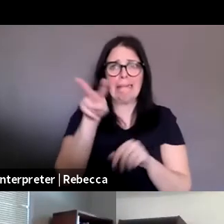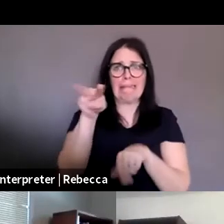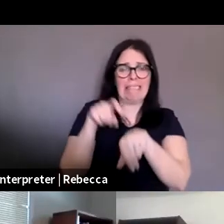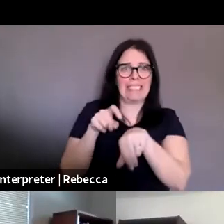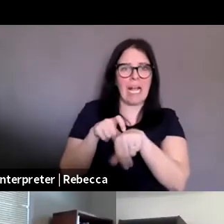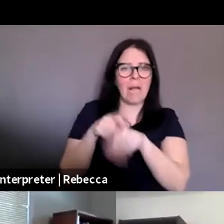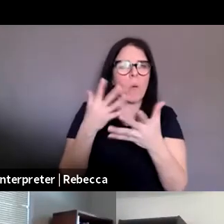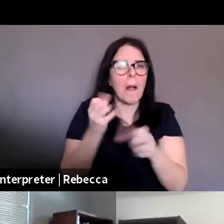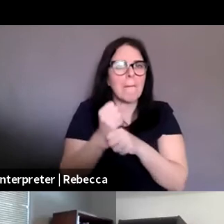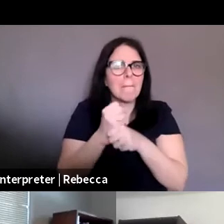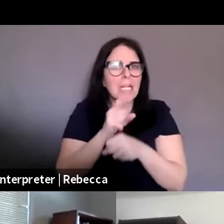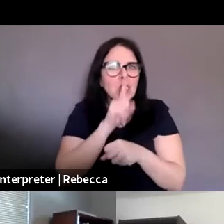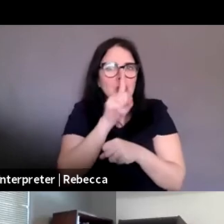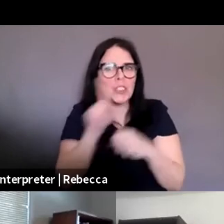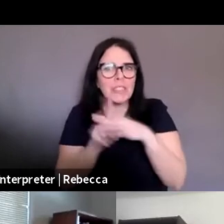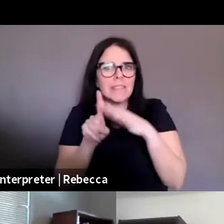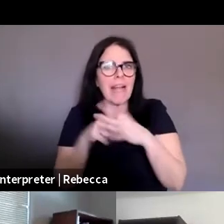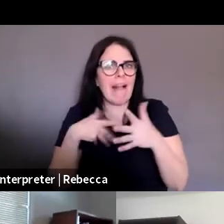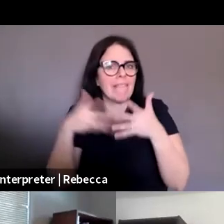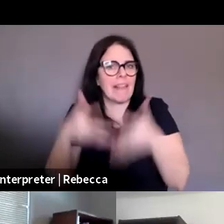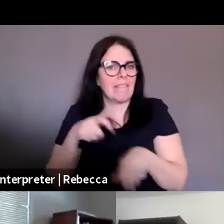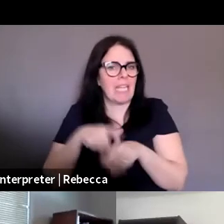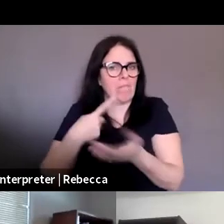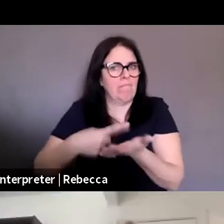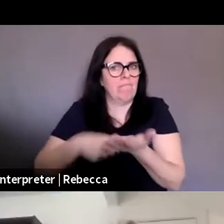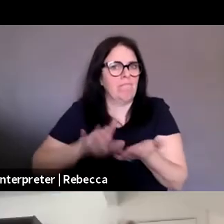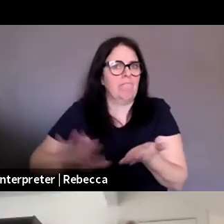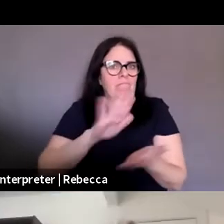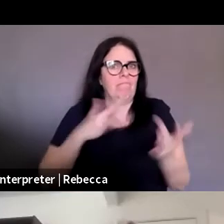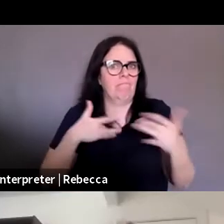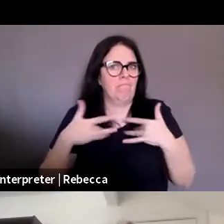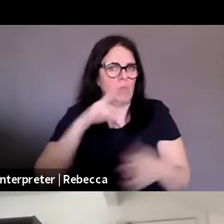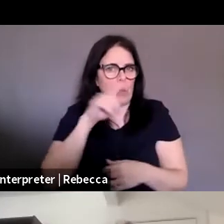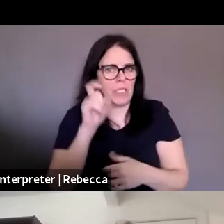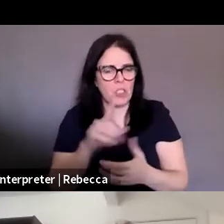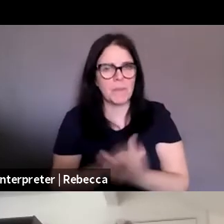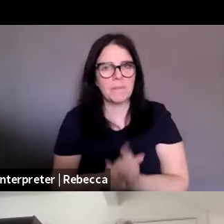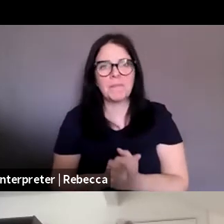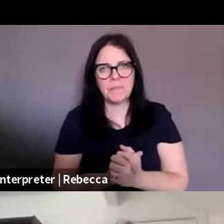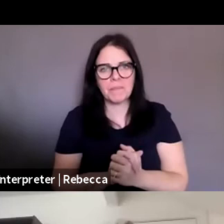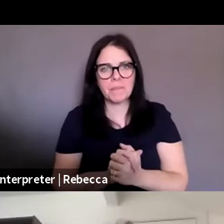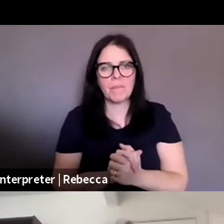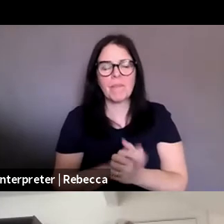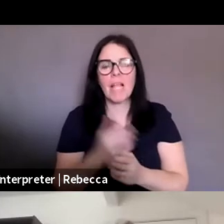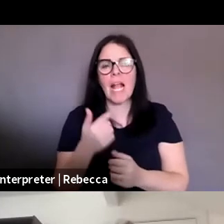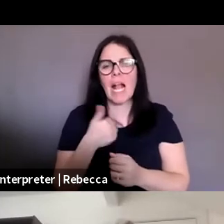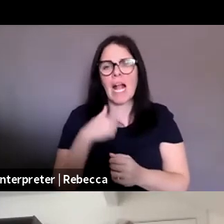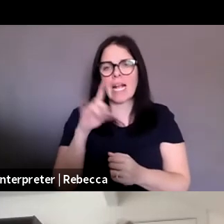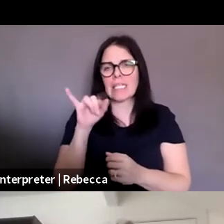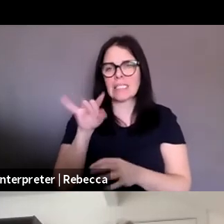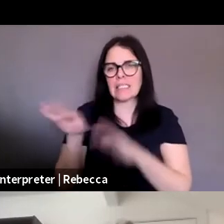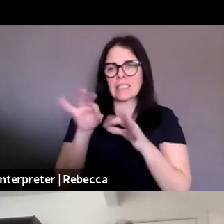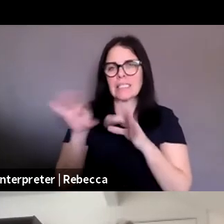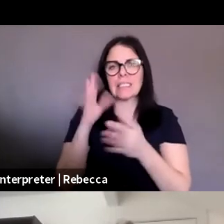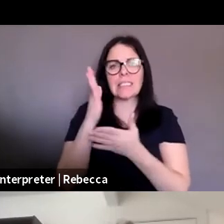some burning questions. And I think I picked on common questions we've gotten from